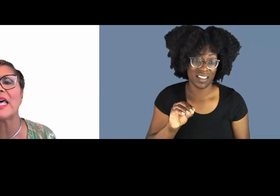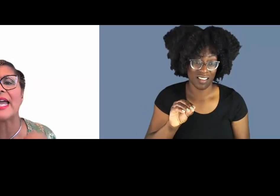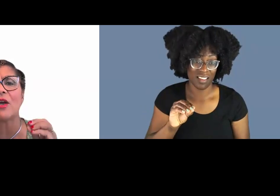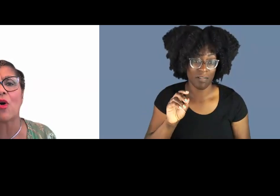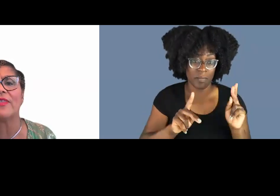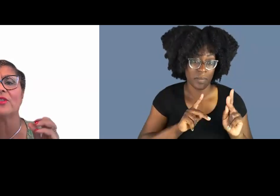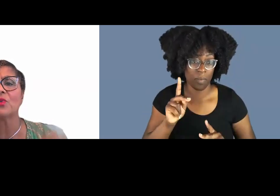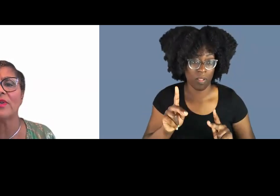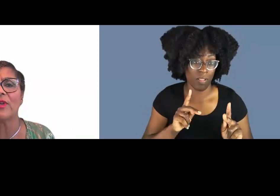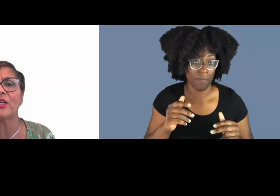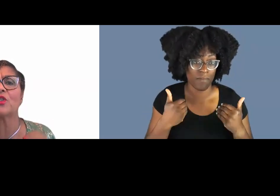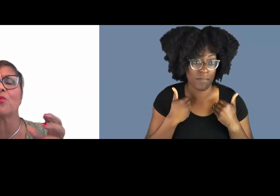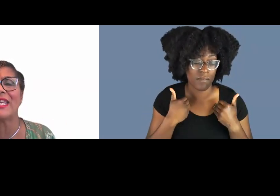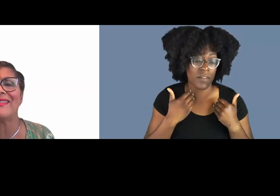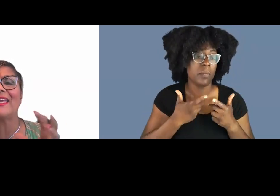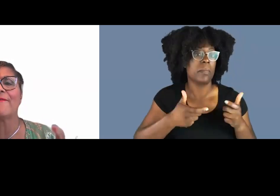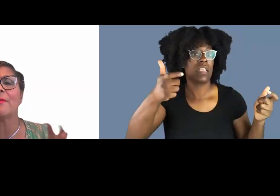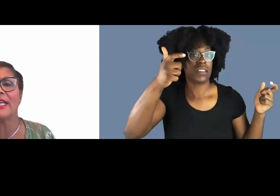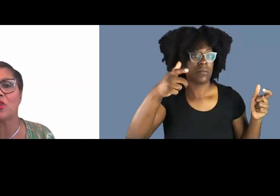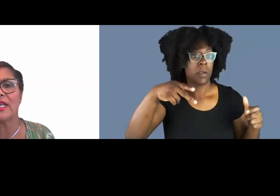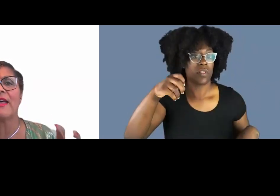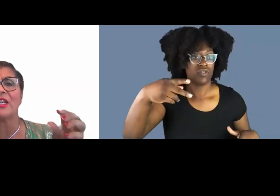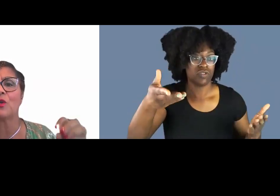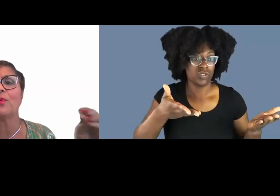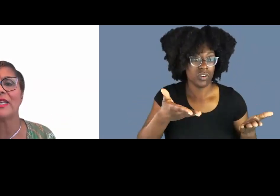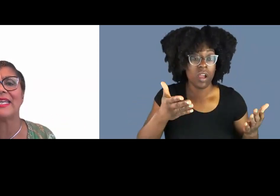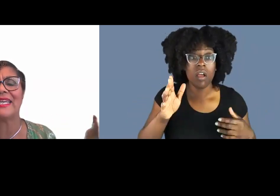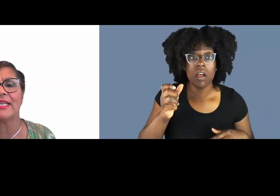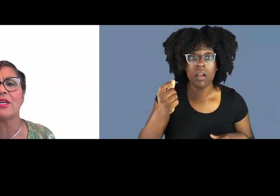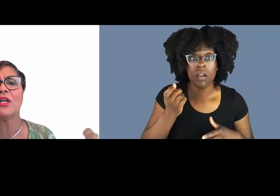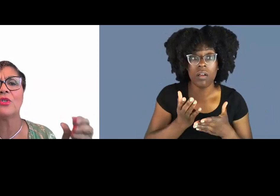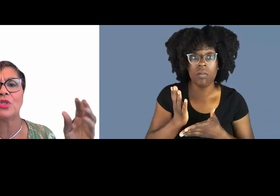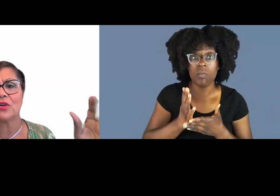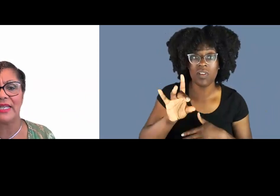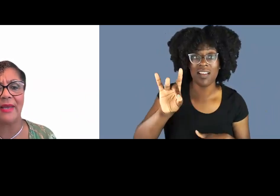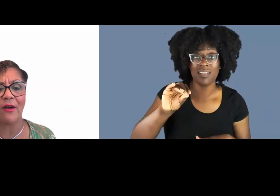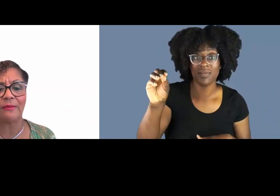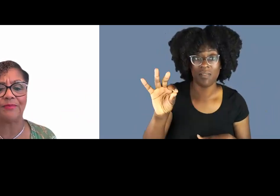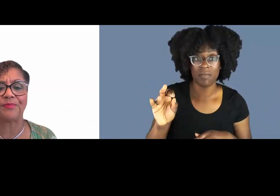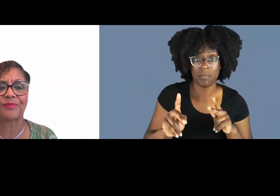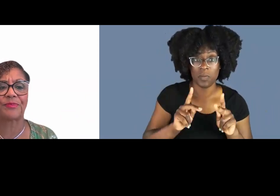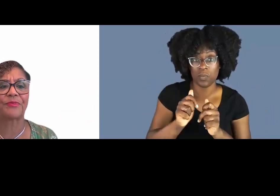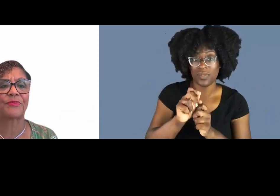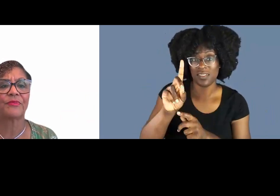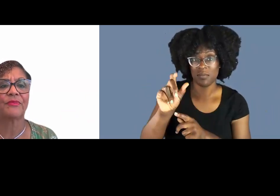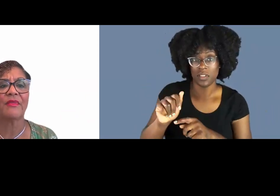they're relying on their screen reader to read the information that you're putting in to your email.